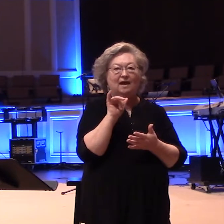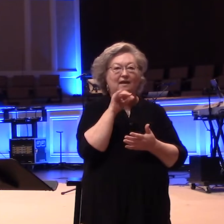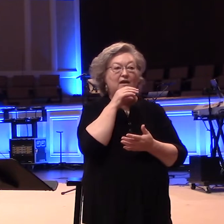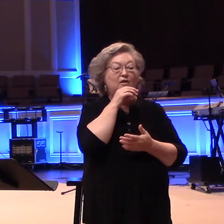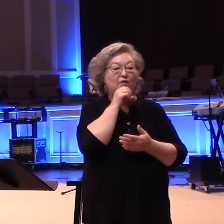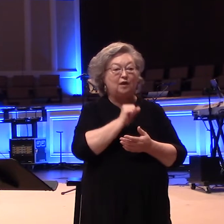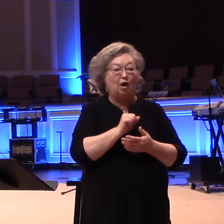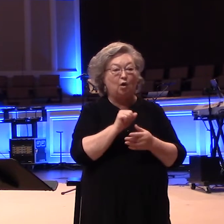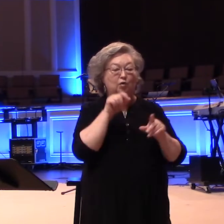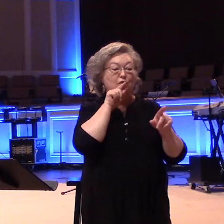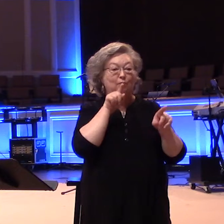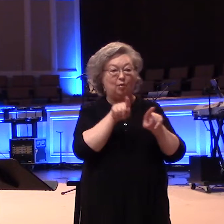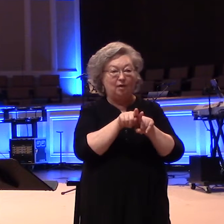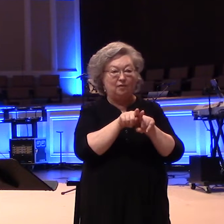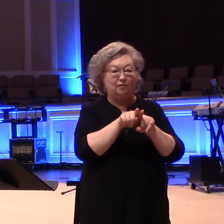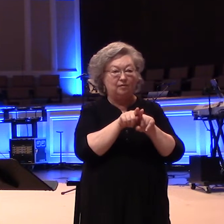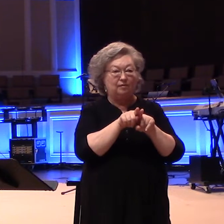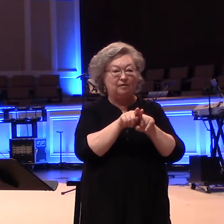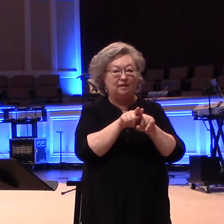not fully home.